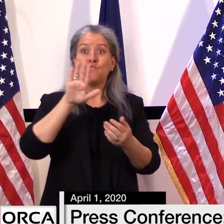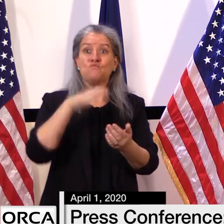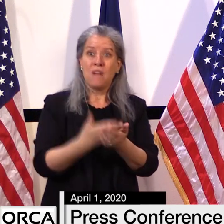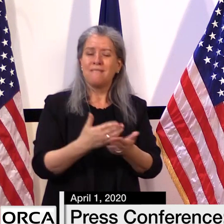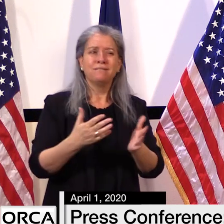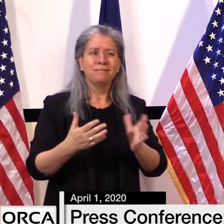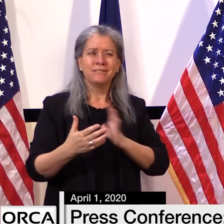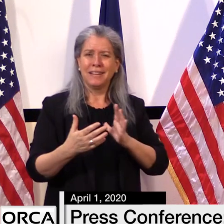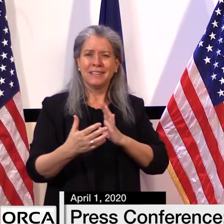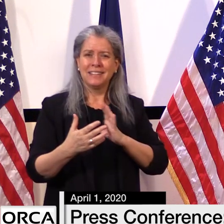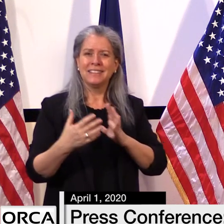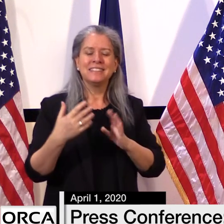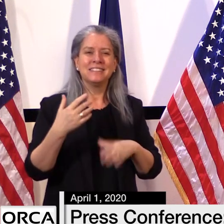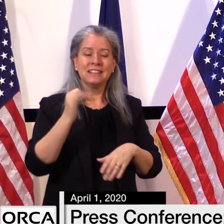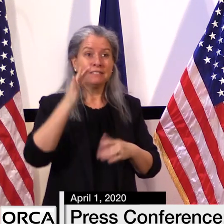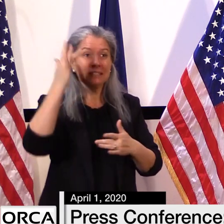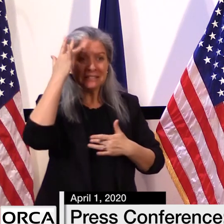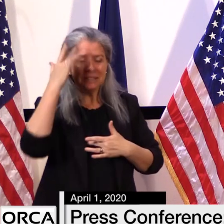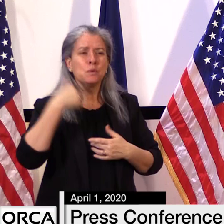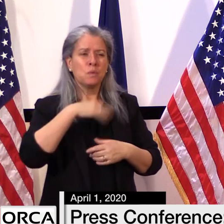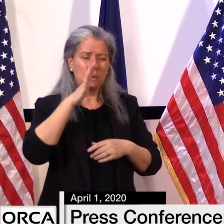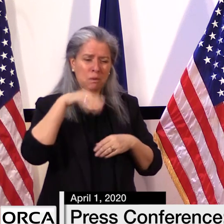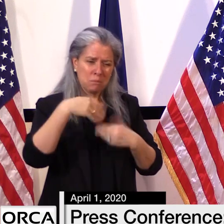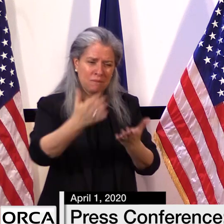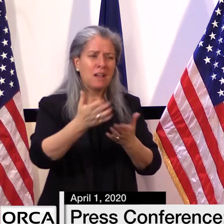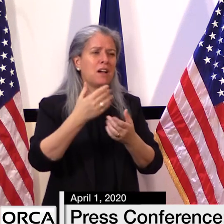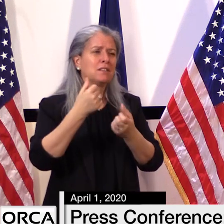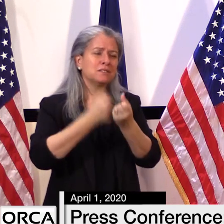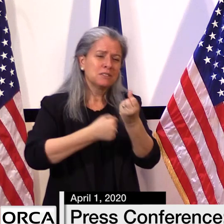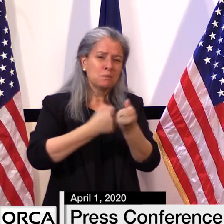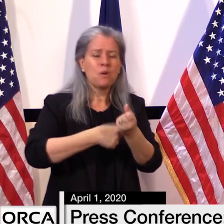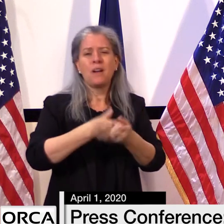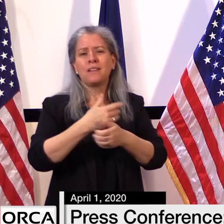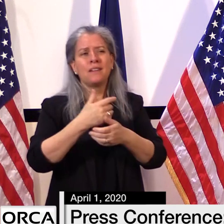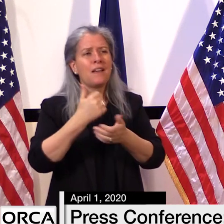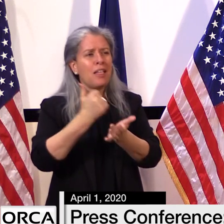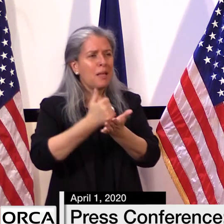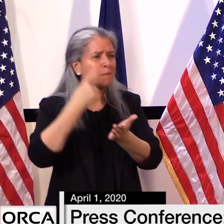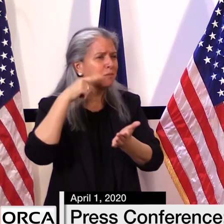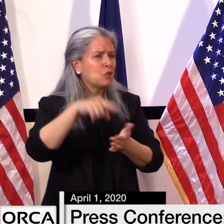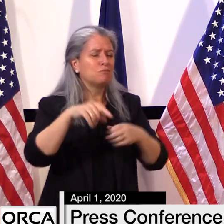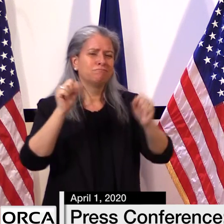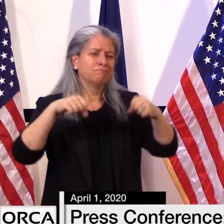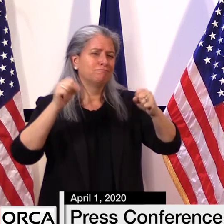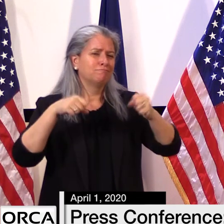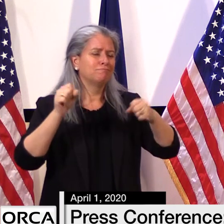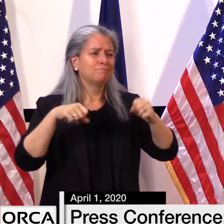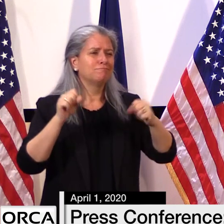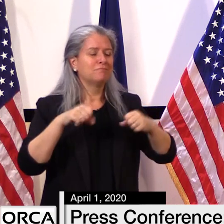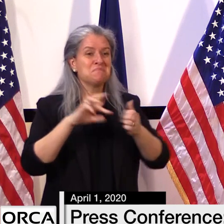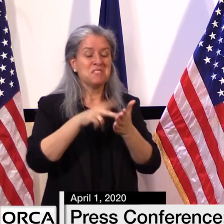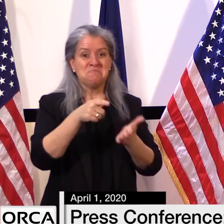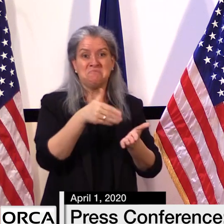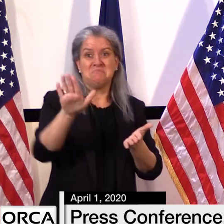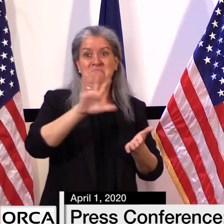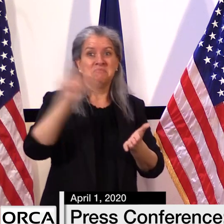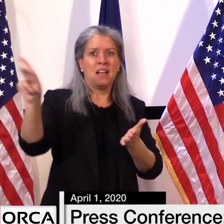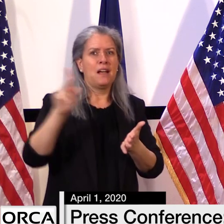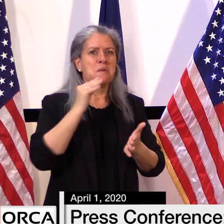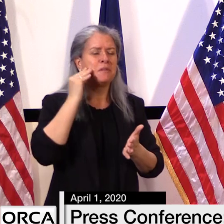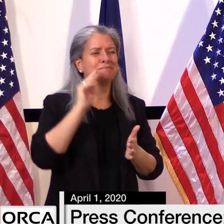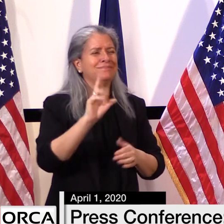take responsibility and provide for that relief and the health of the individual. So